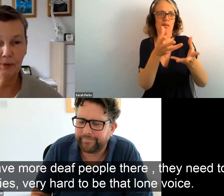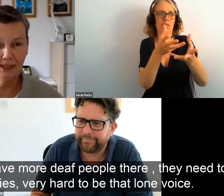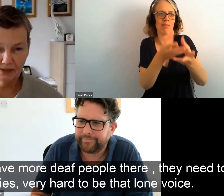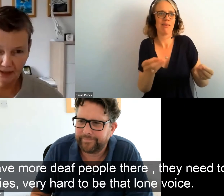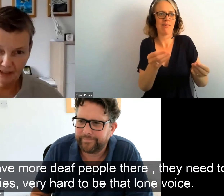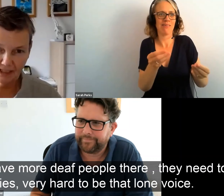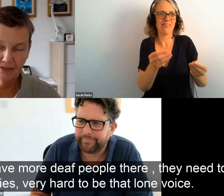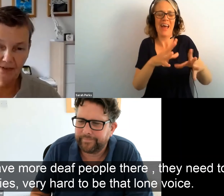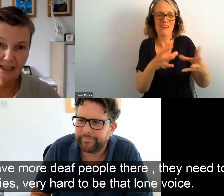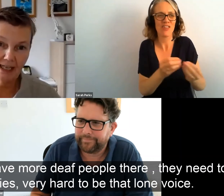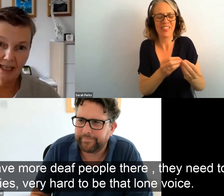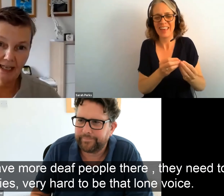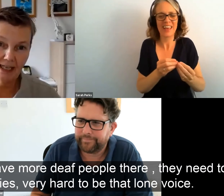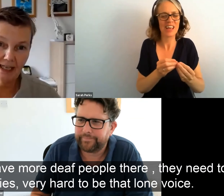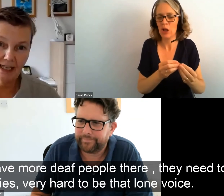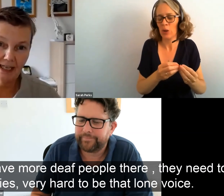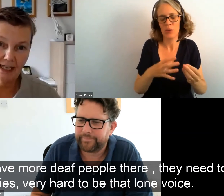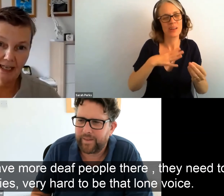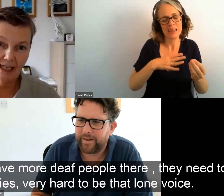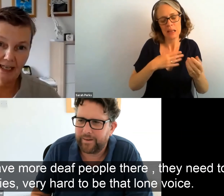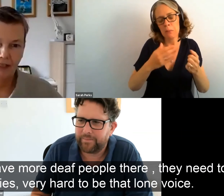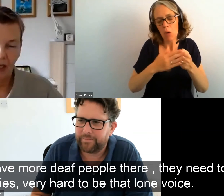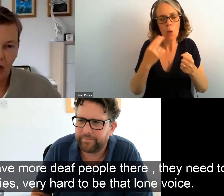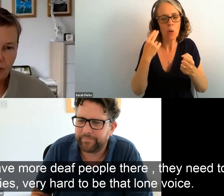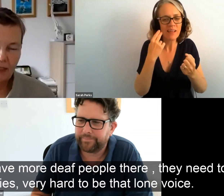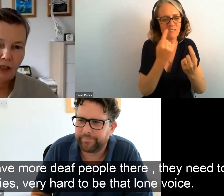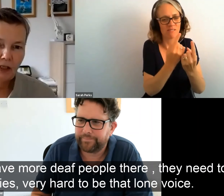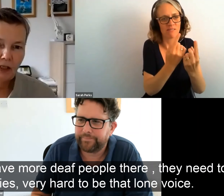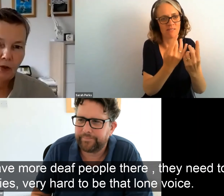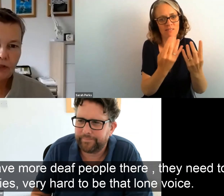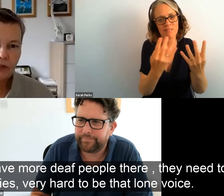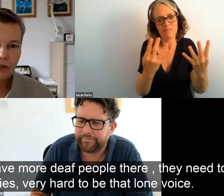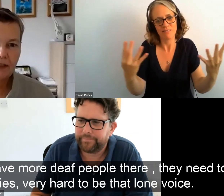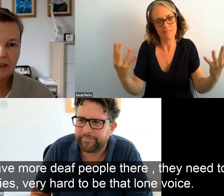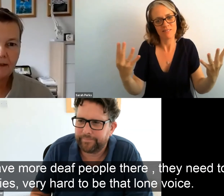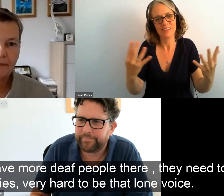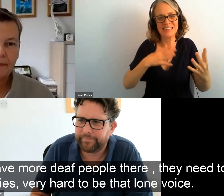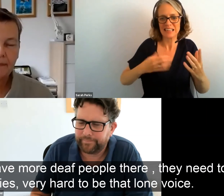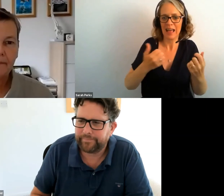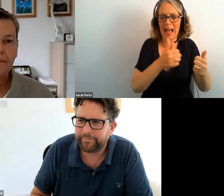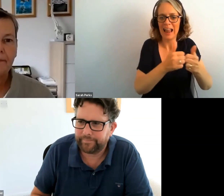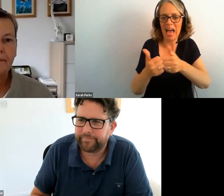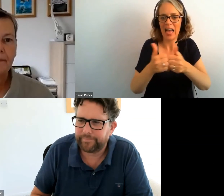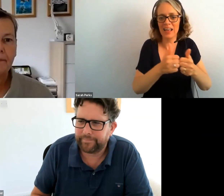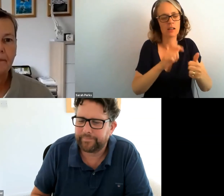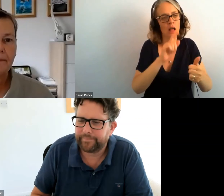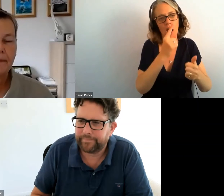deaf people there. They need to have allies. Very hard to be that lone voice, I think.